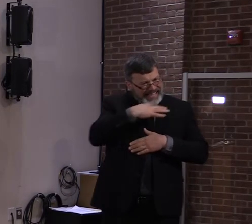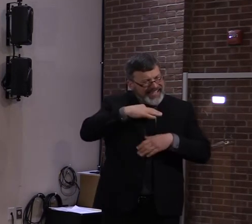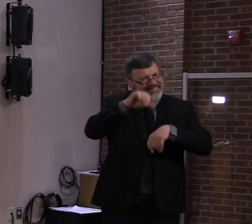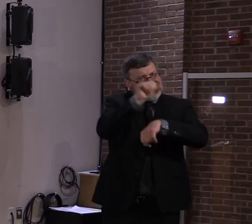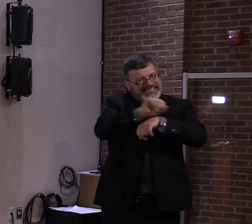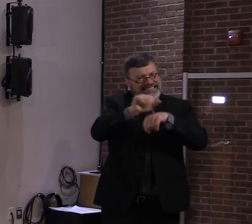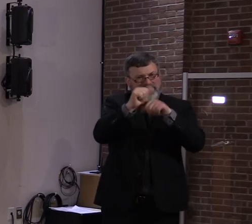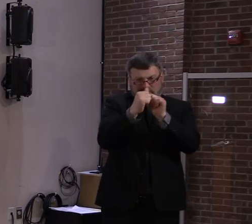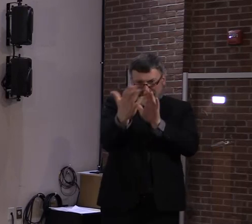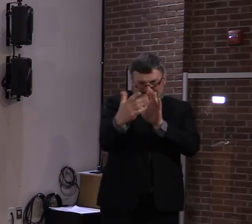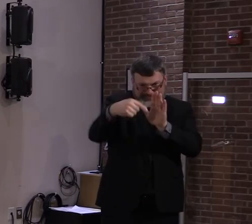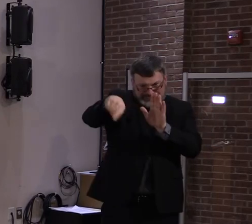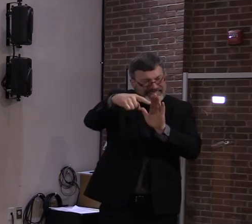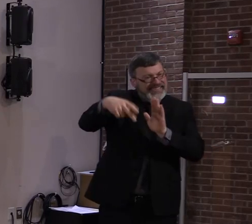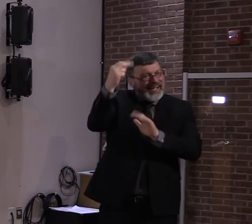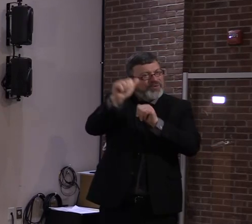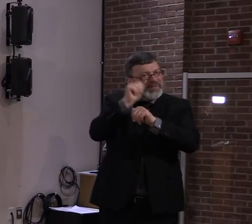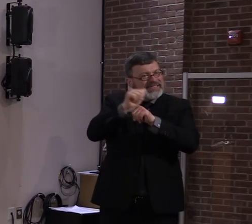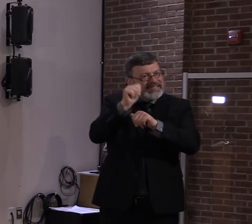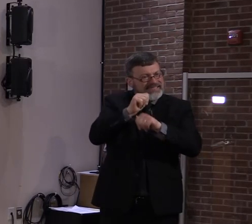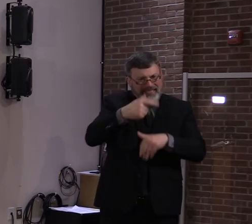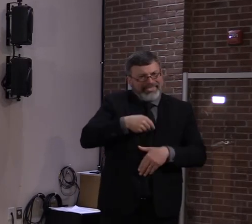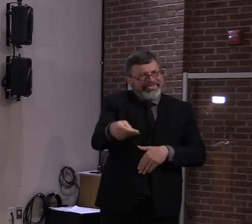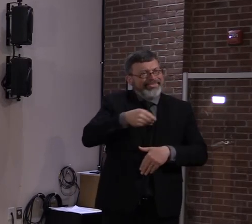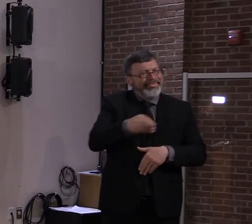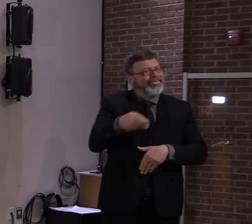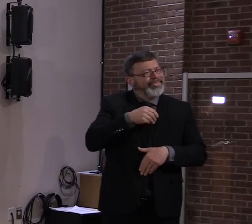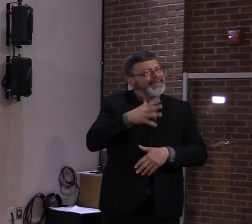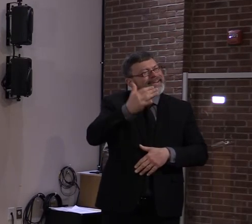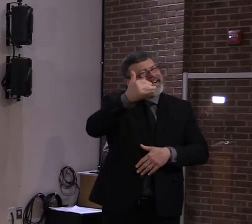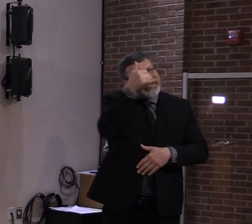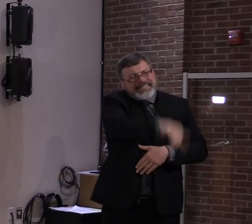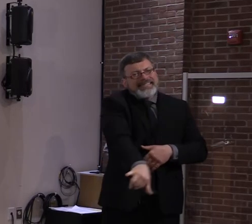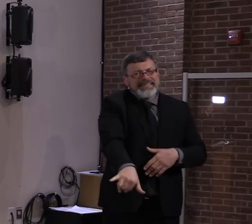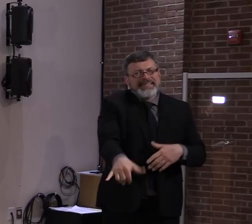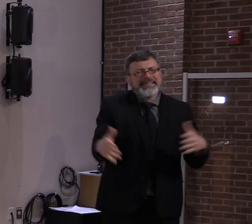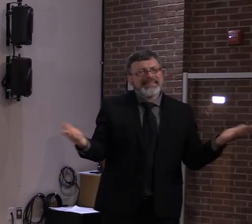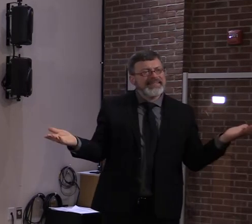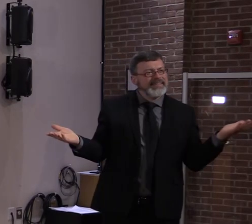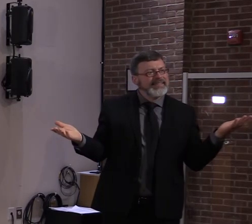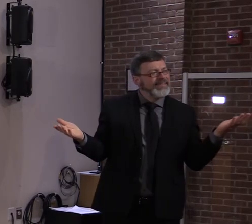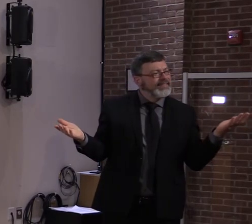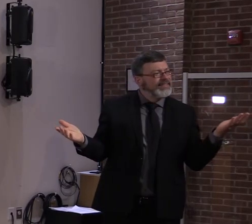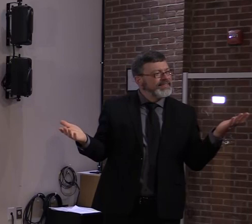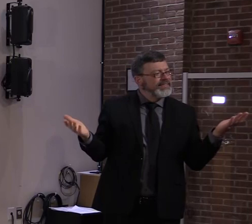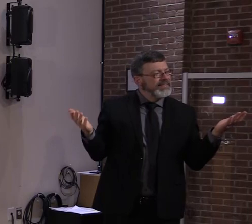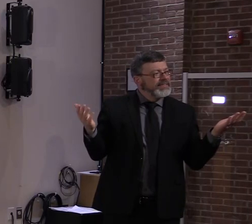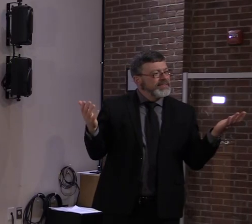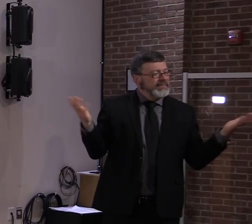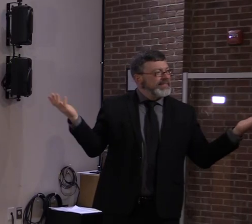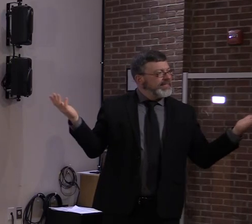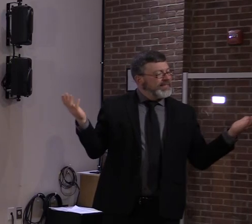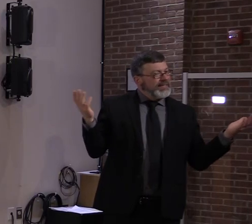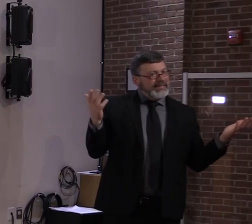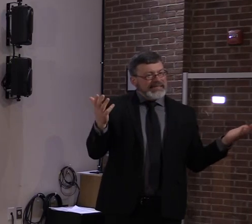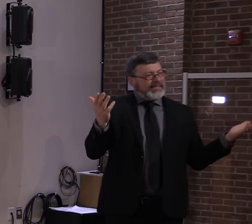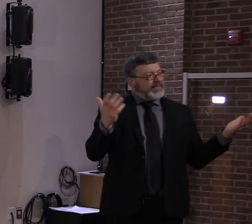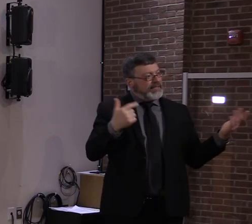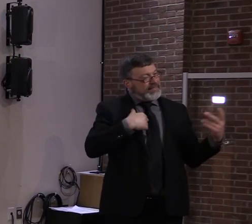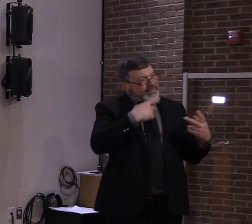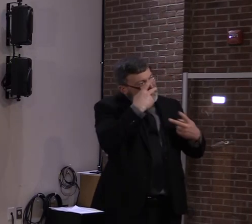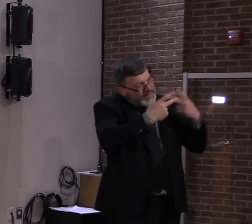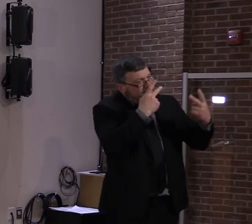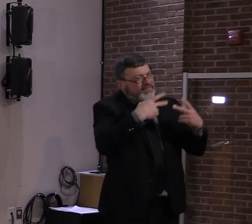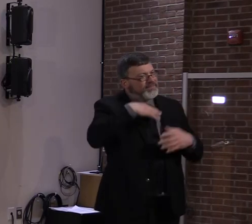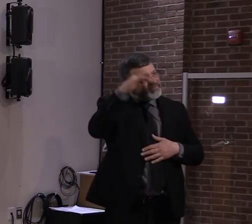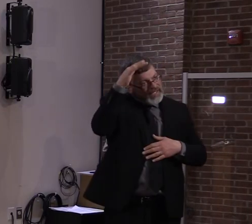fully vaccinated. Again, this is not 100% effective. My concerns are obviously great and quite